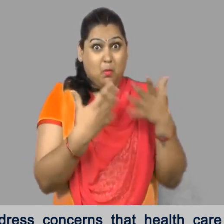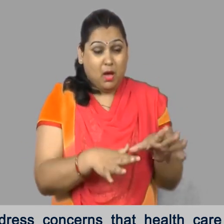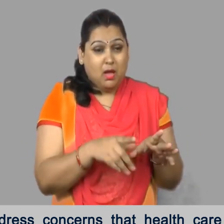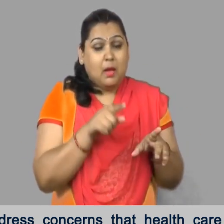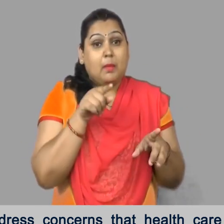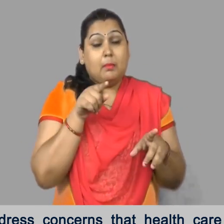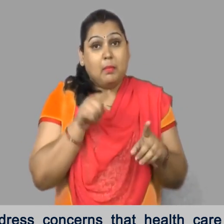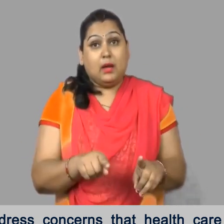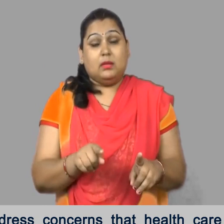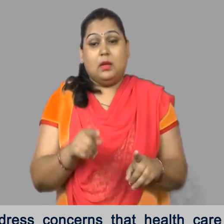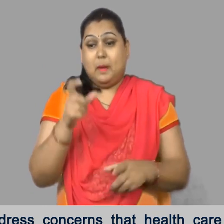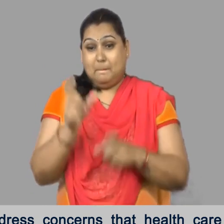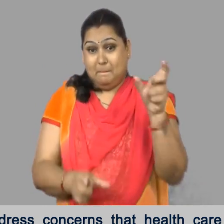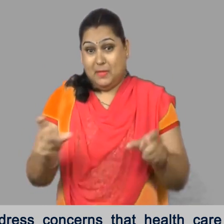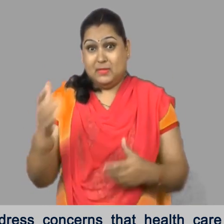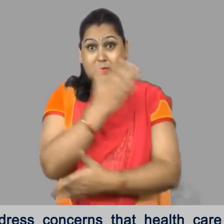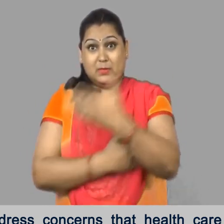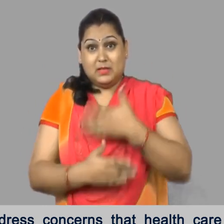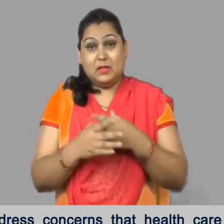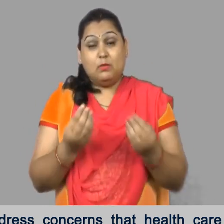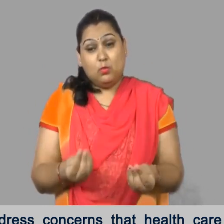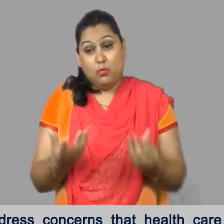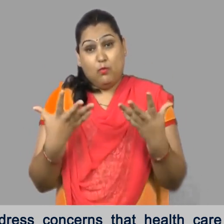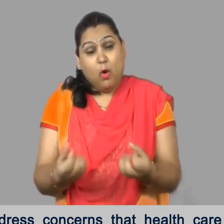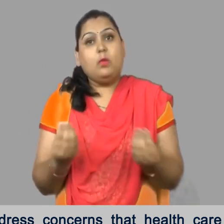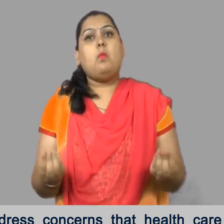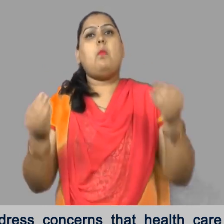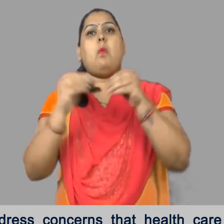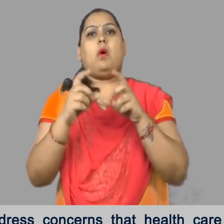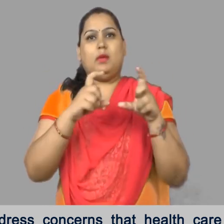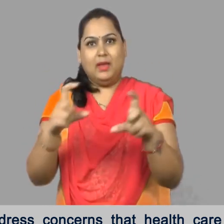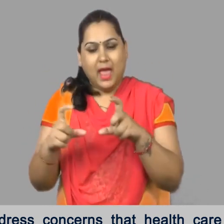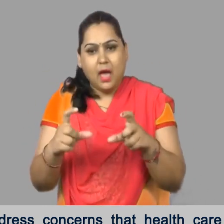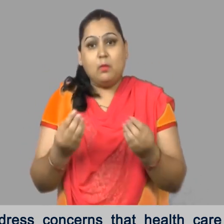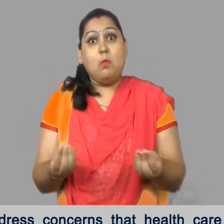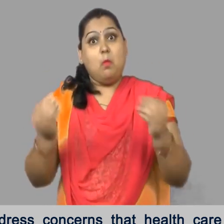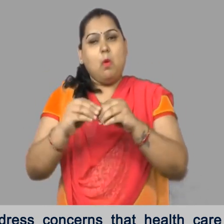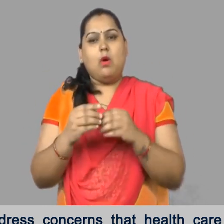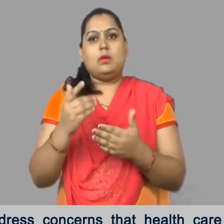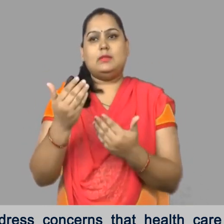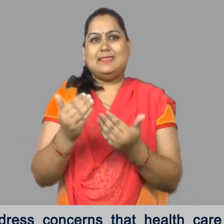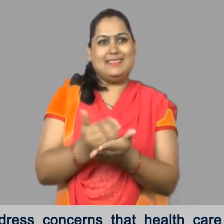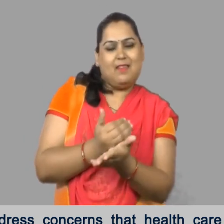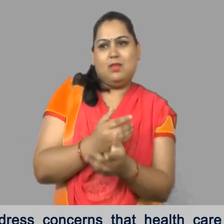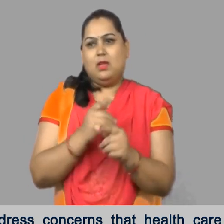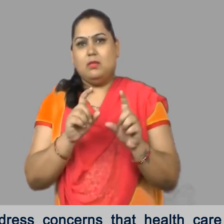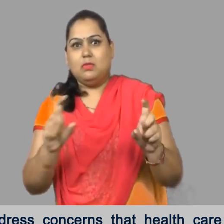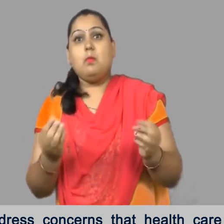despite the fact that they needed extra care and